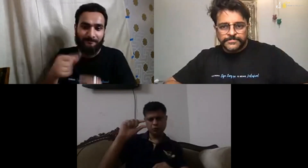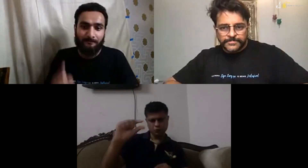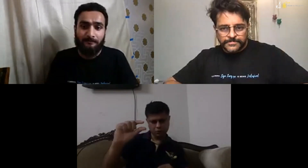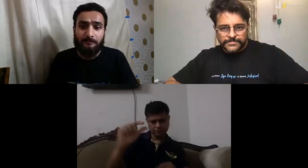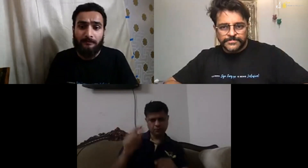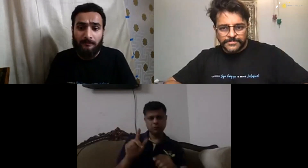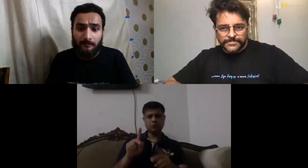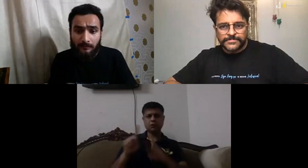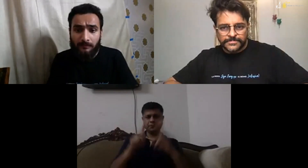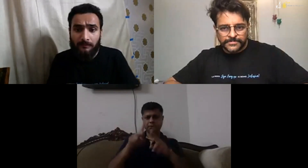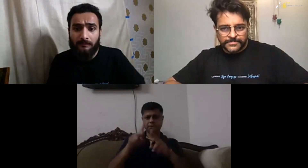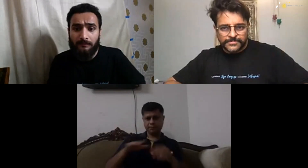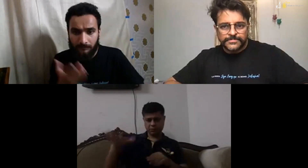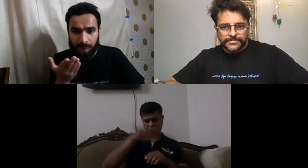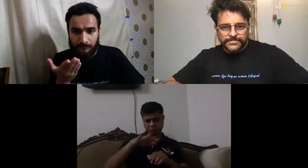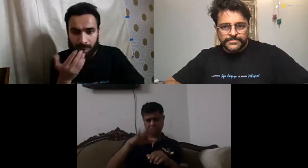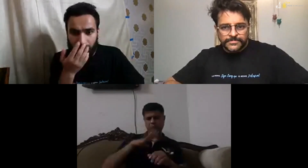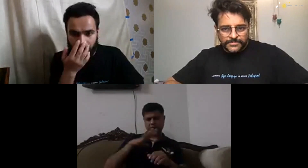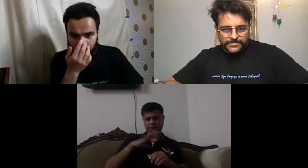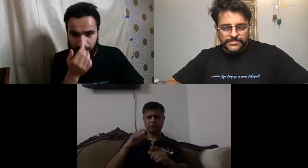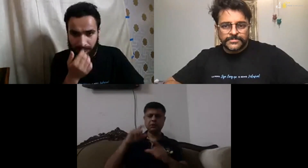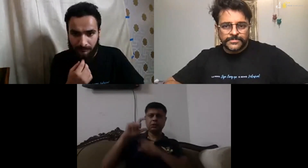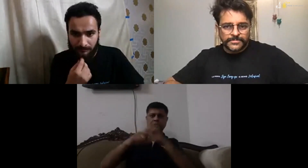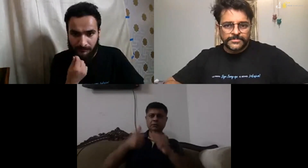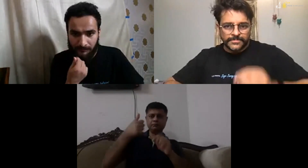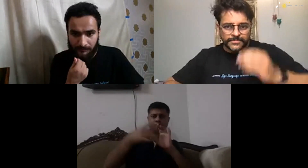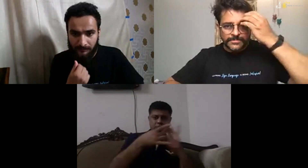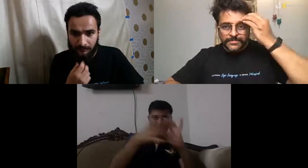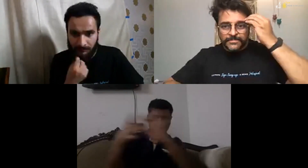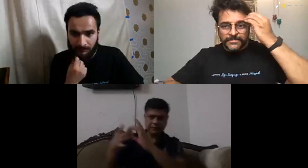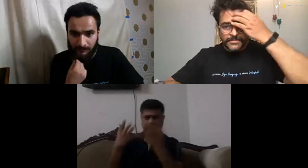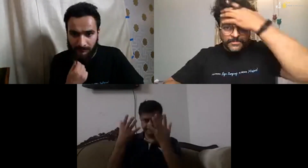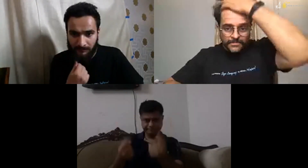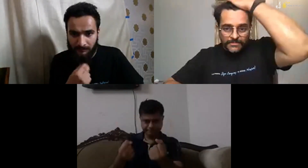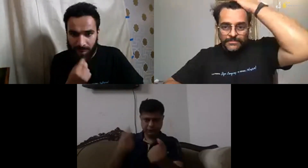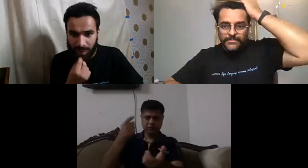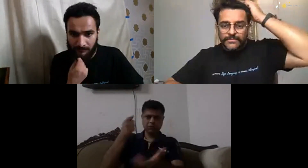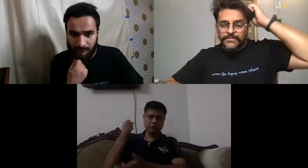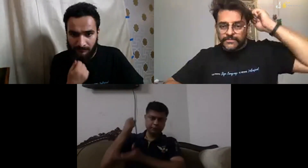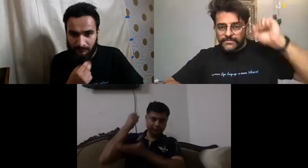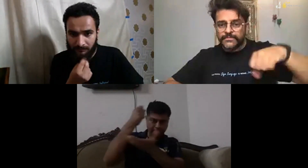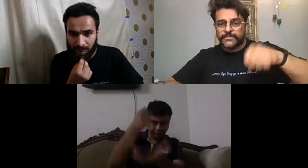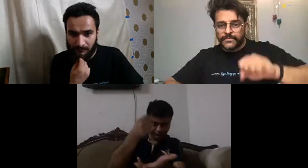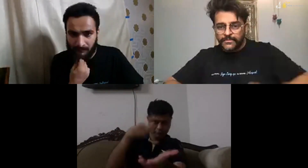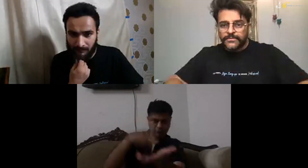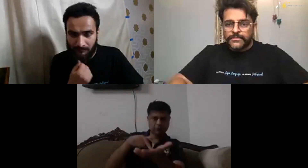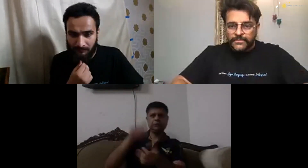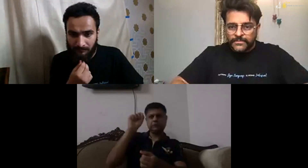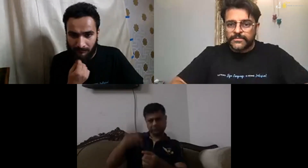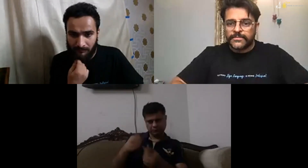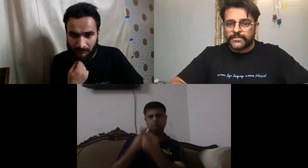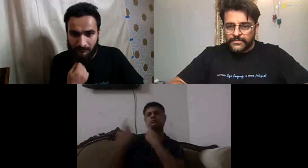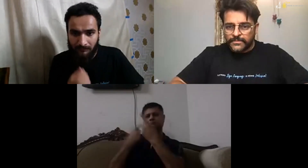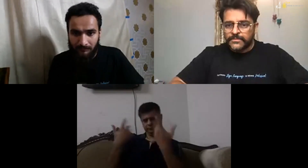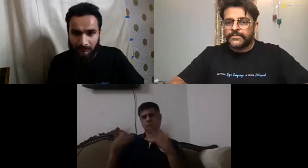Yeah, you're right. And yes, there are some people, and we do have to make more connections and get